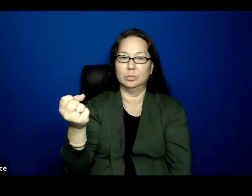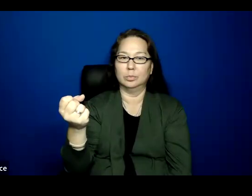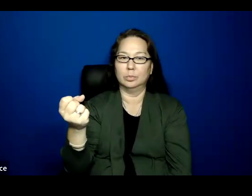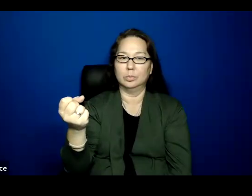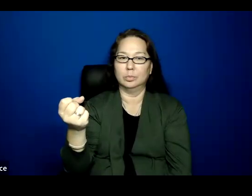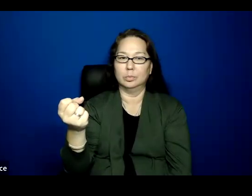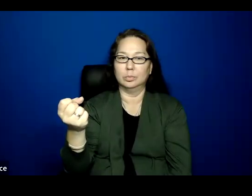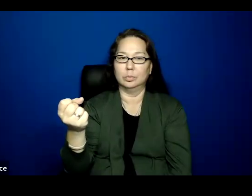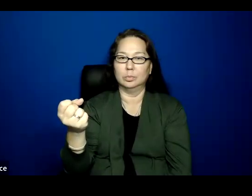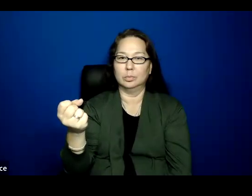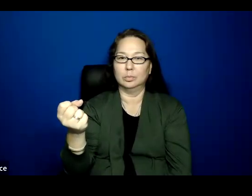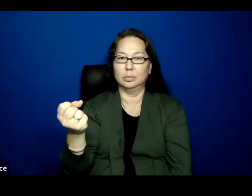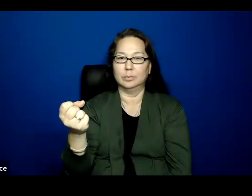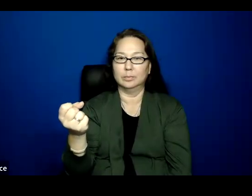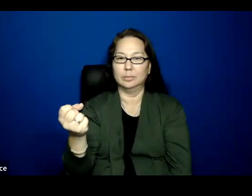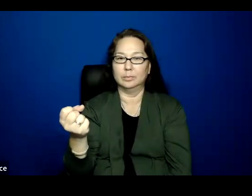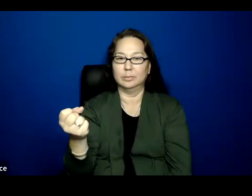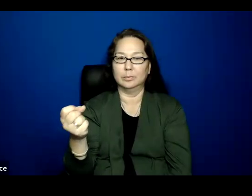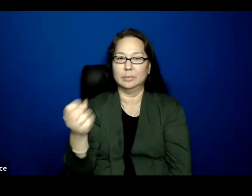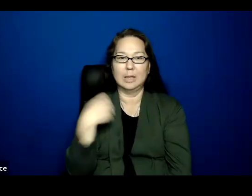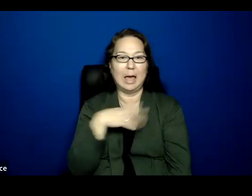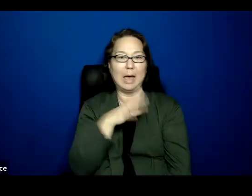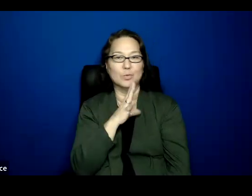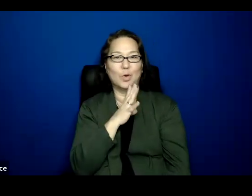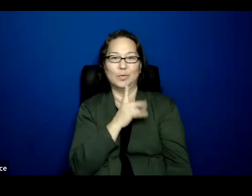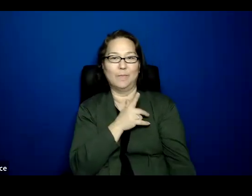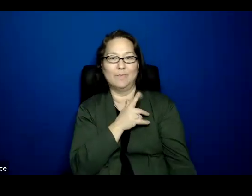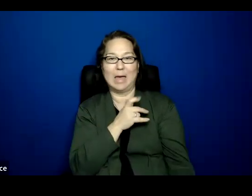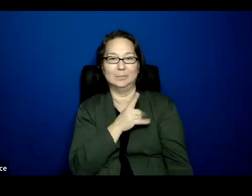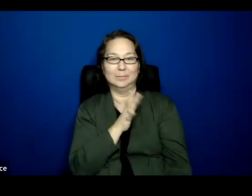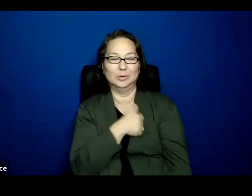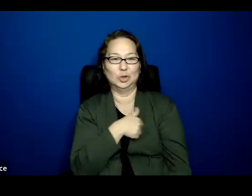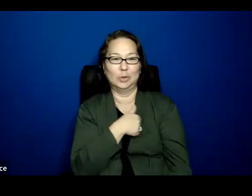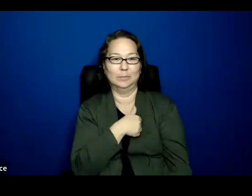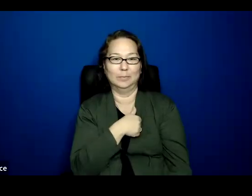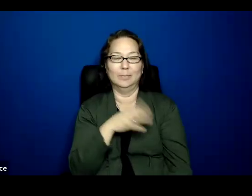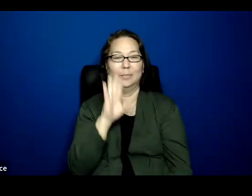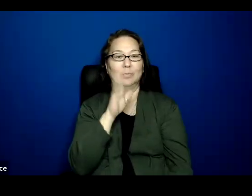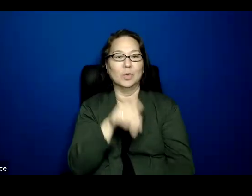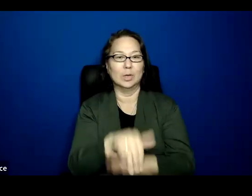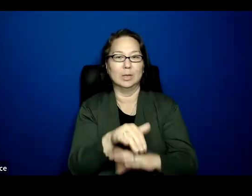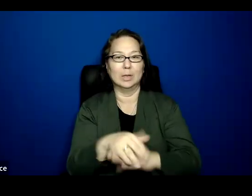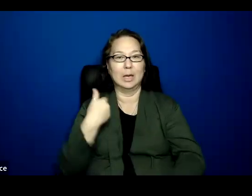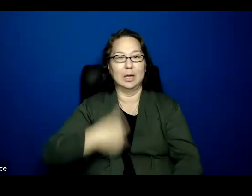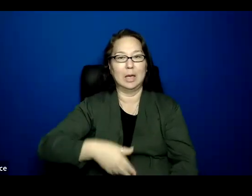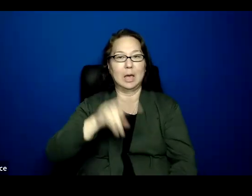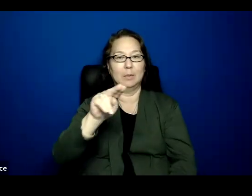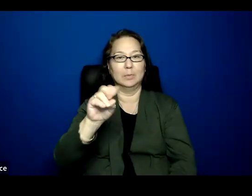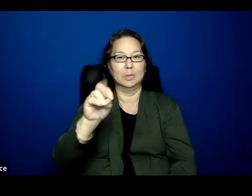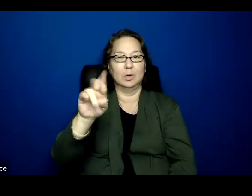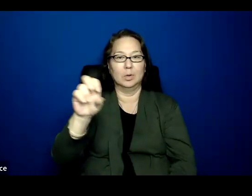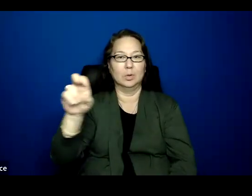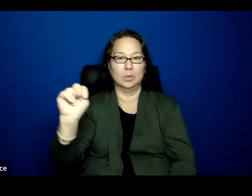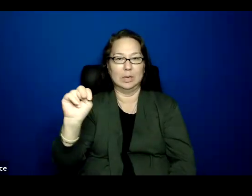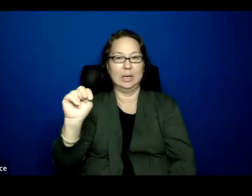Oh, sorry. Sorry. I was going too fast. Good evening. My name is Noreen Kelly, and I am a teacher at the